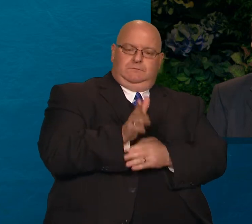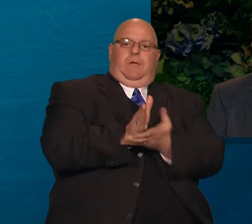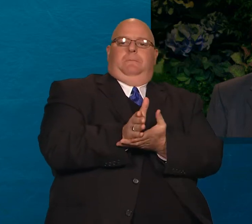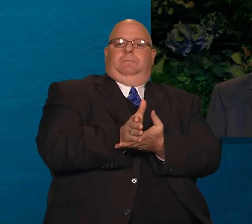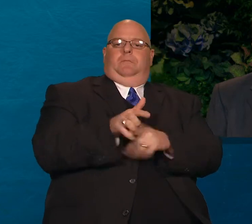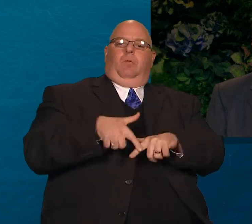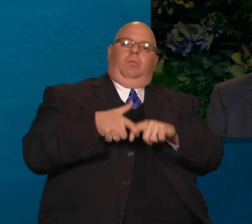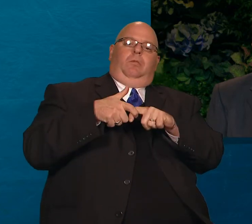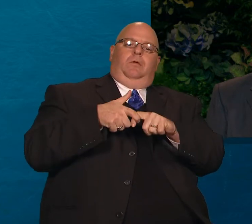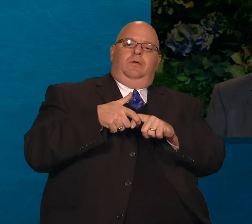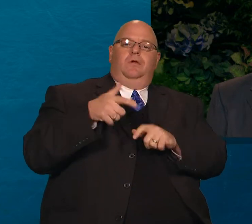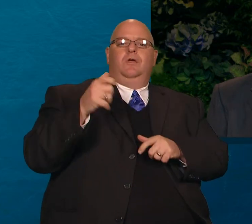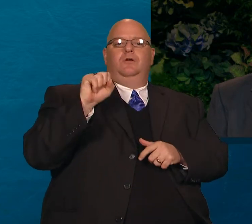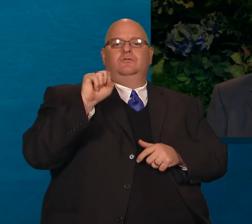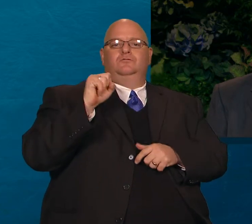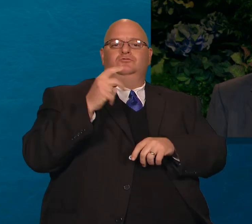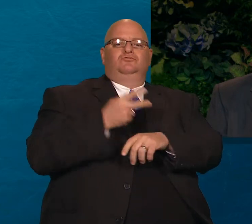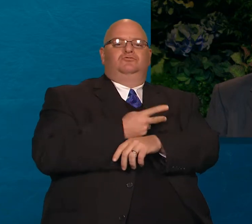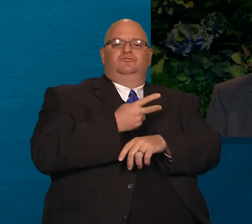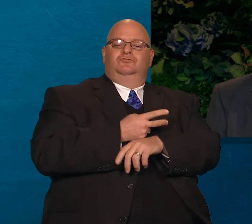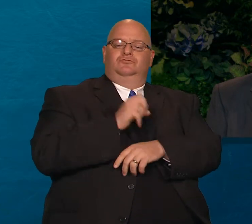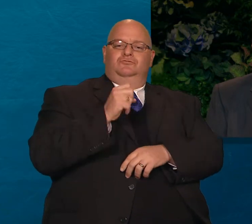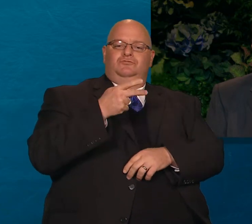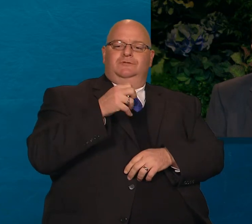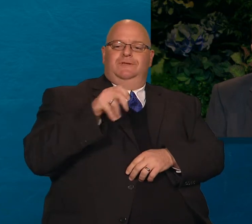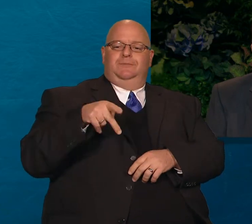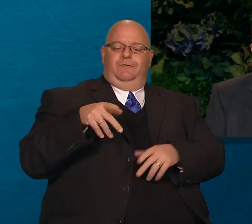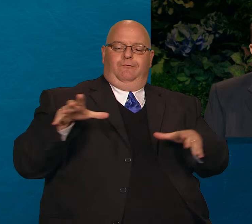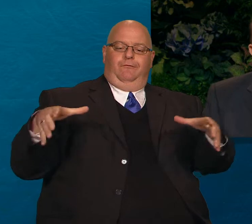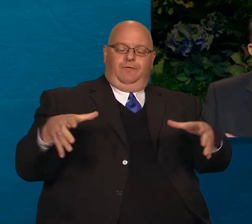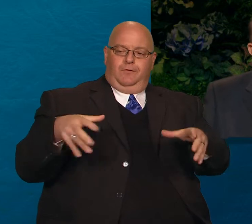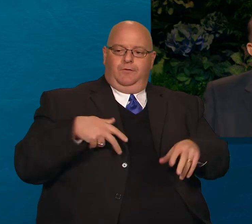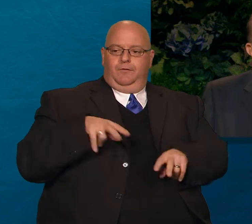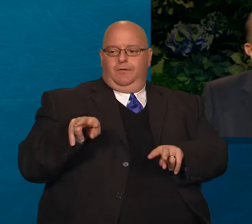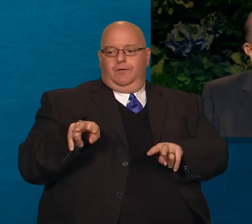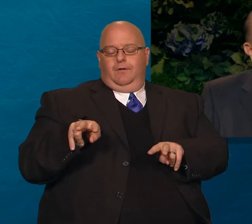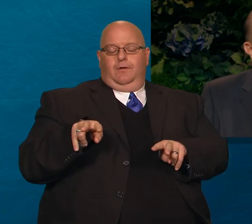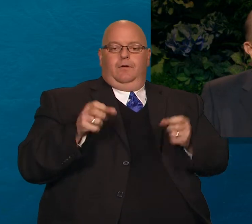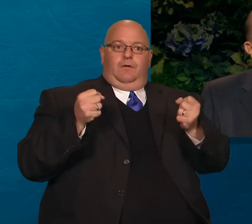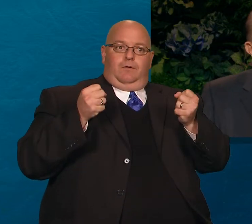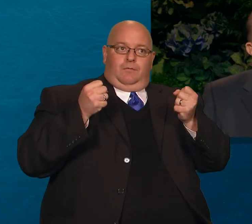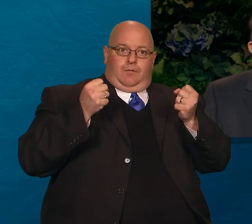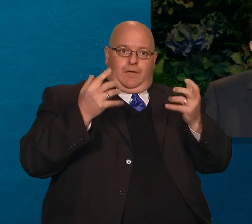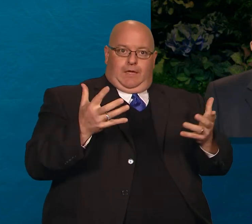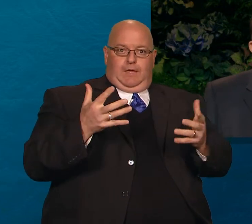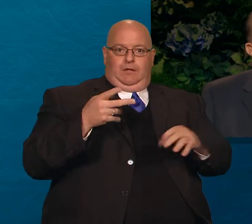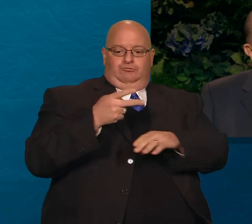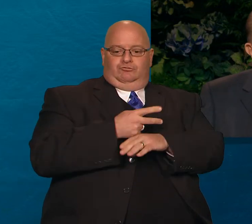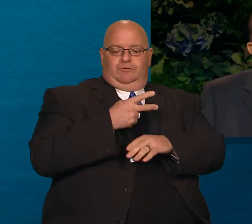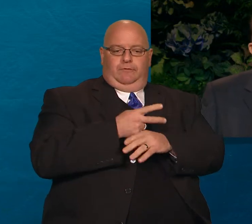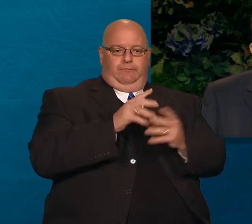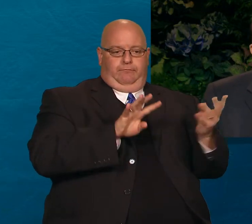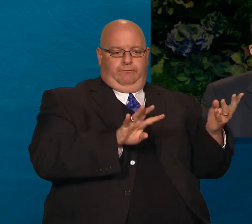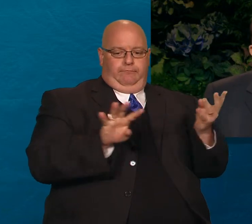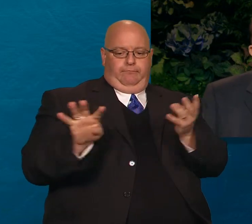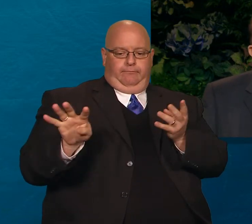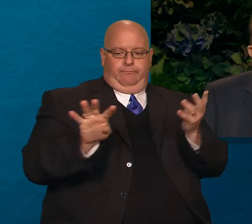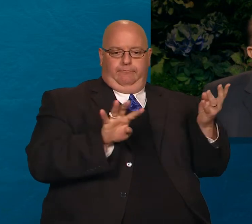halted by a herd of sheep. We'd watch as hundreds of sheep filed past